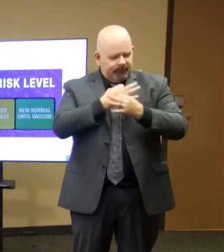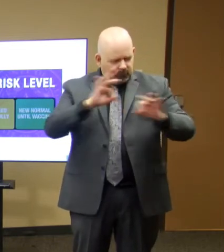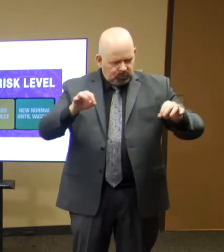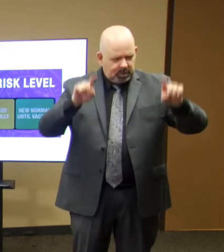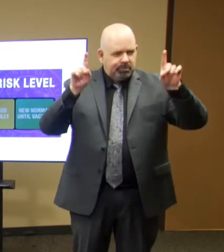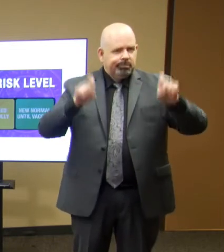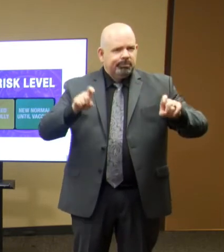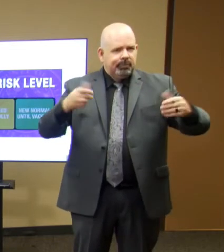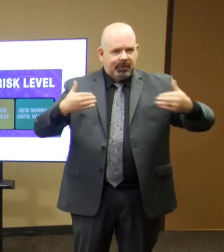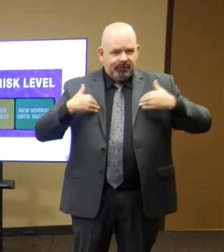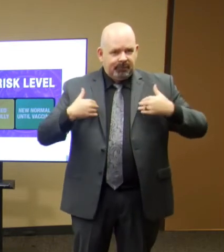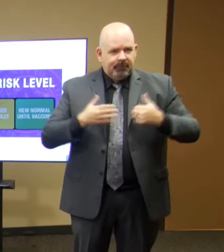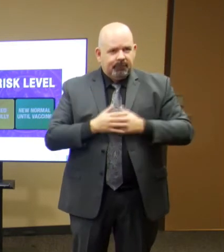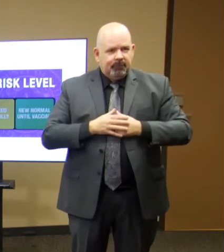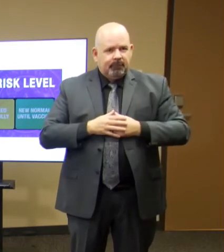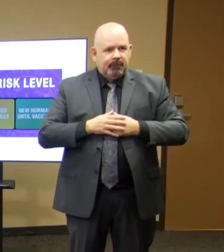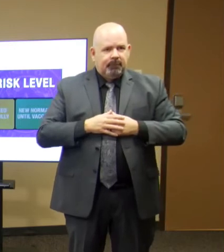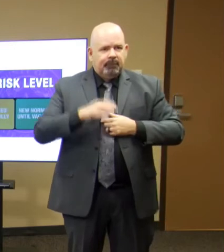College.